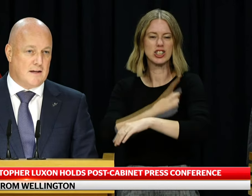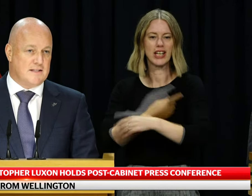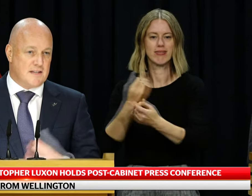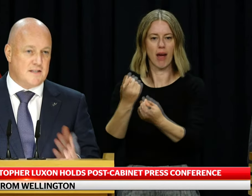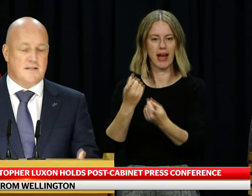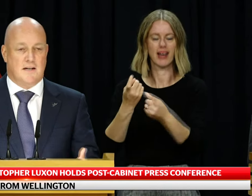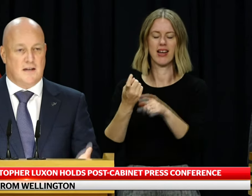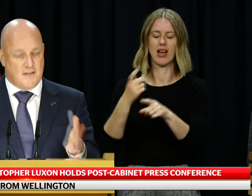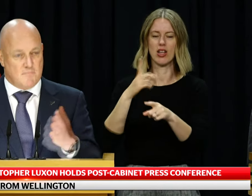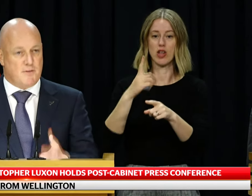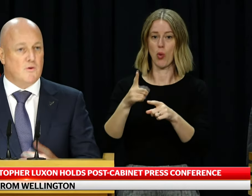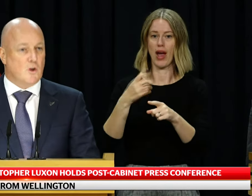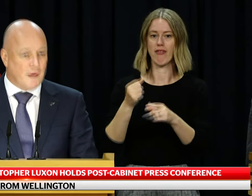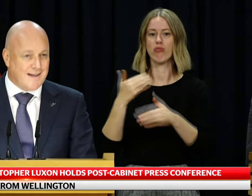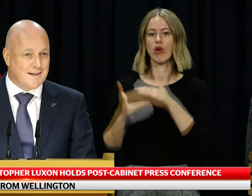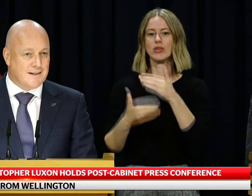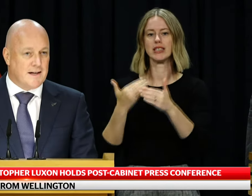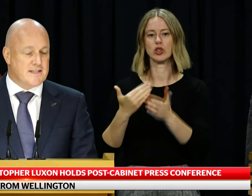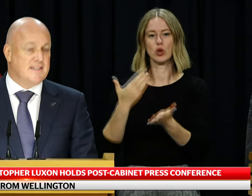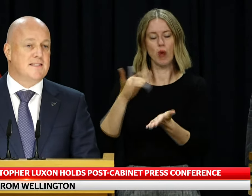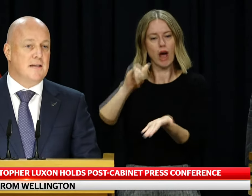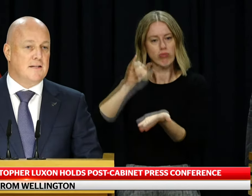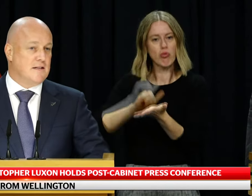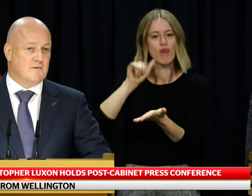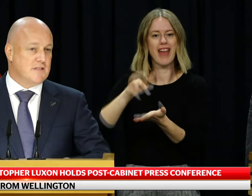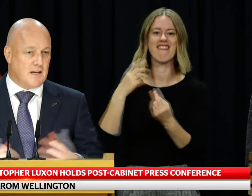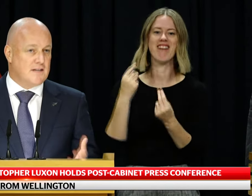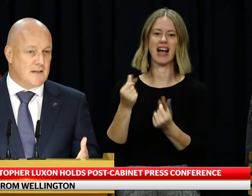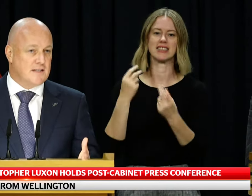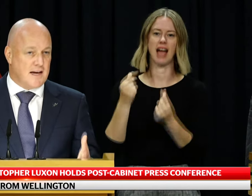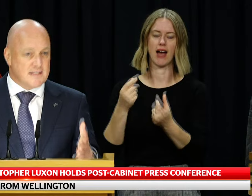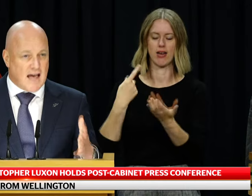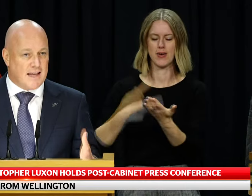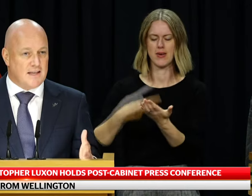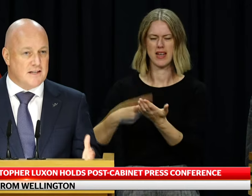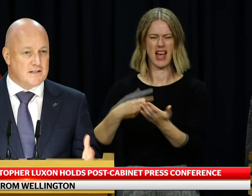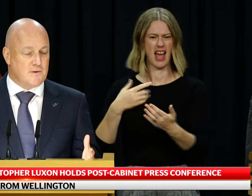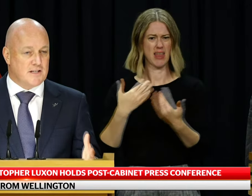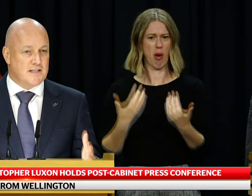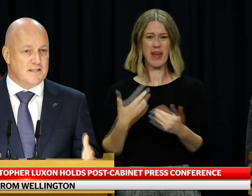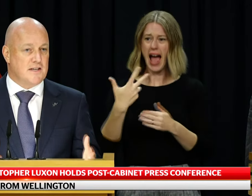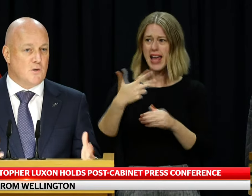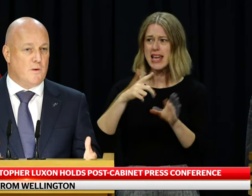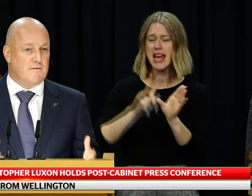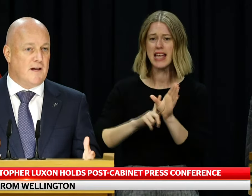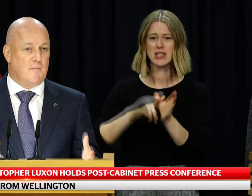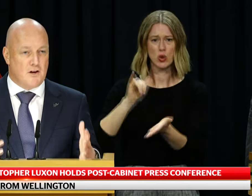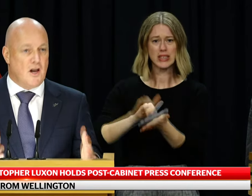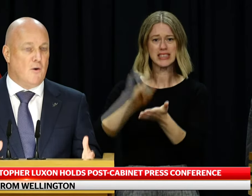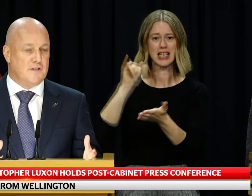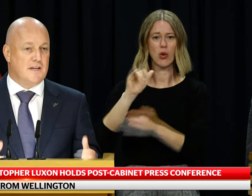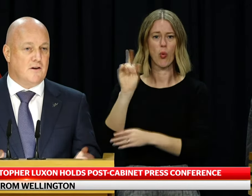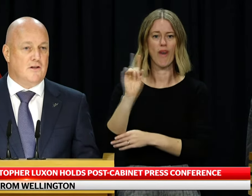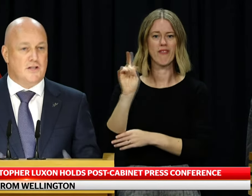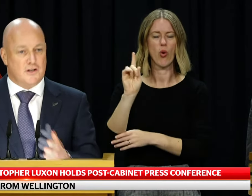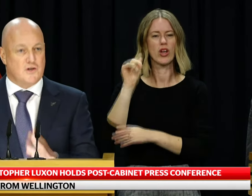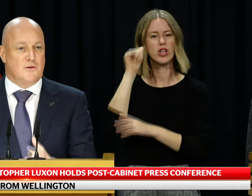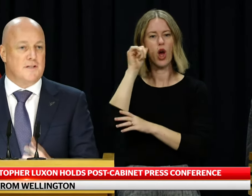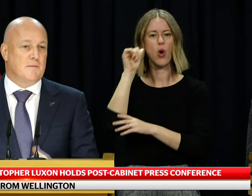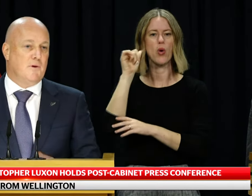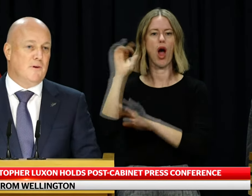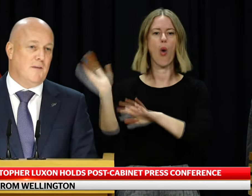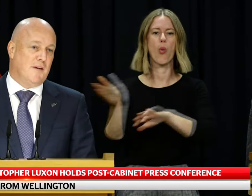projects consented and then built quicker. It's ridiculous that it takes 8 years to actually consent a wind farm, known